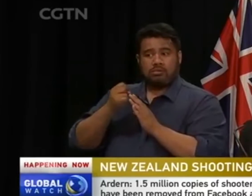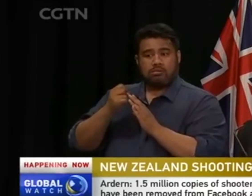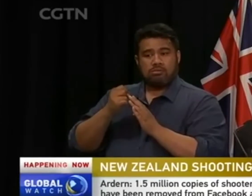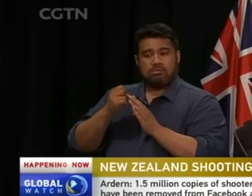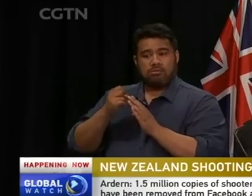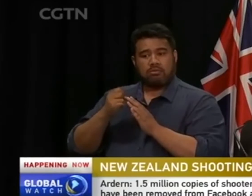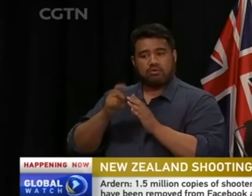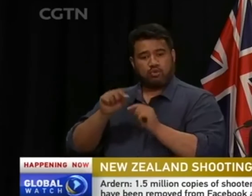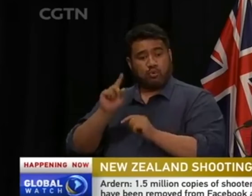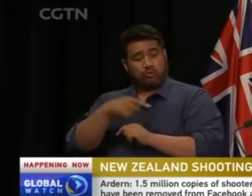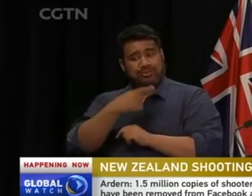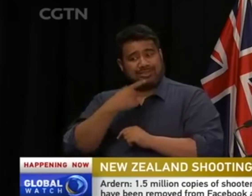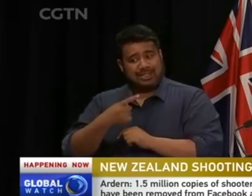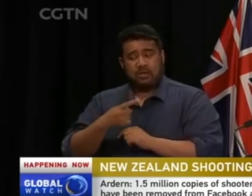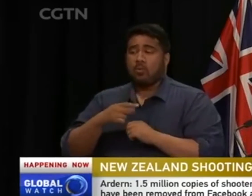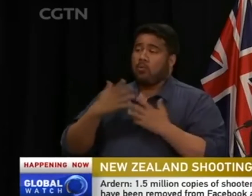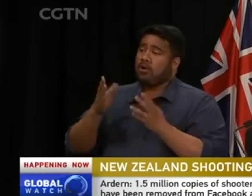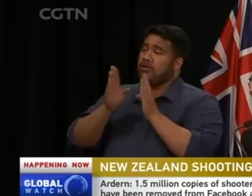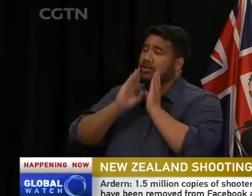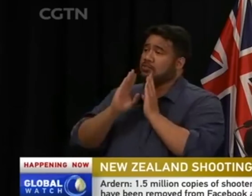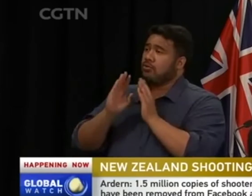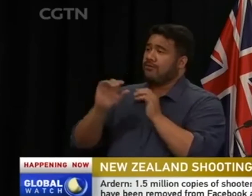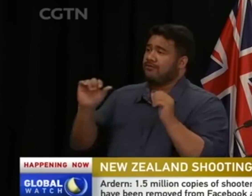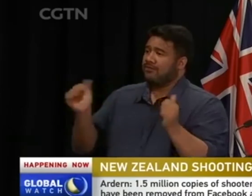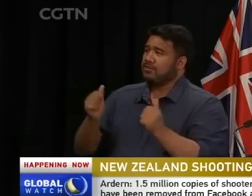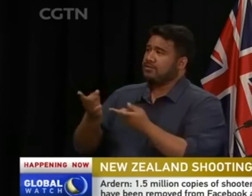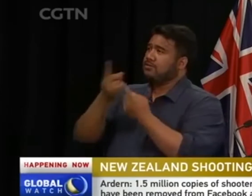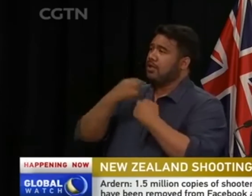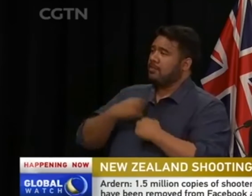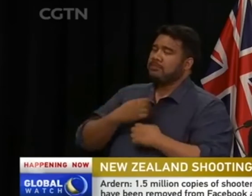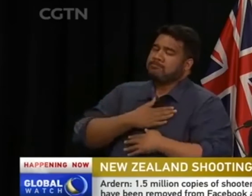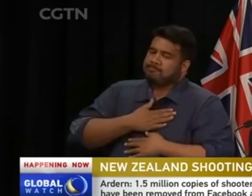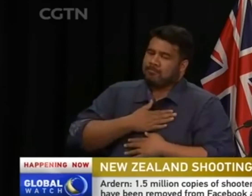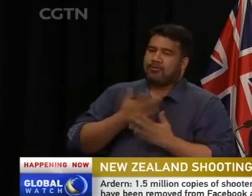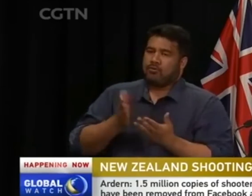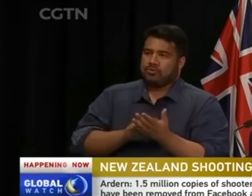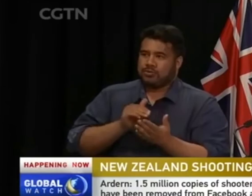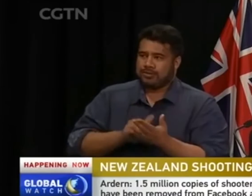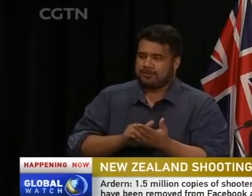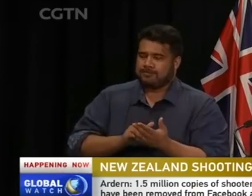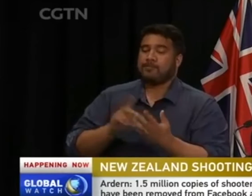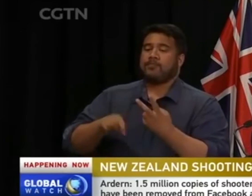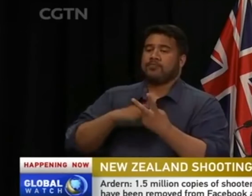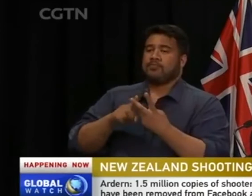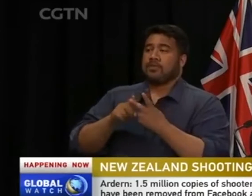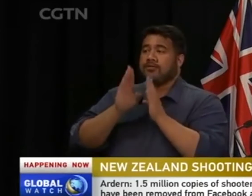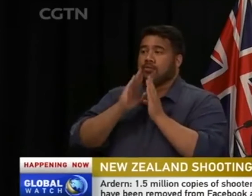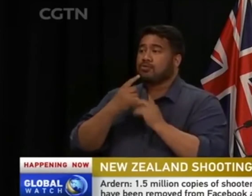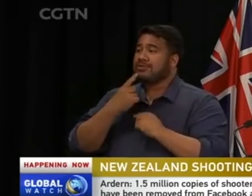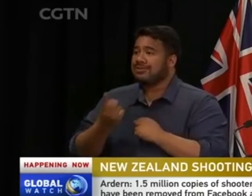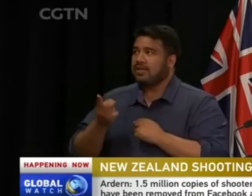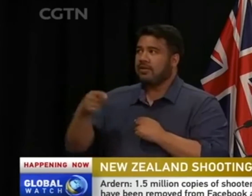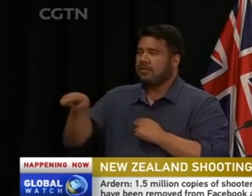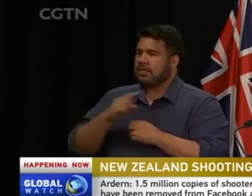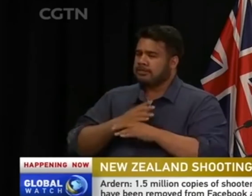certainly indicated they've sent their condolences for New Zealand. They've indicated that they are working very